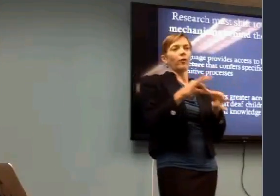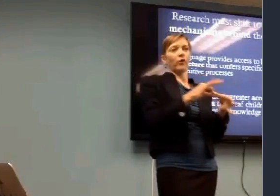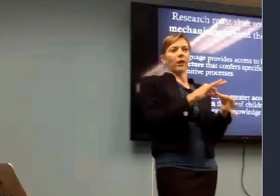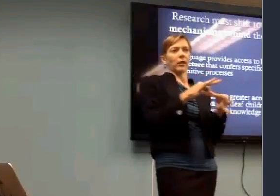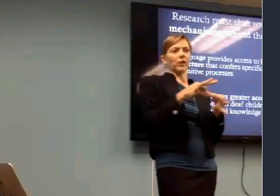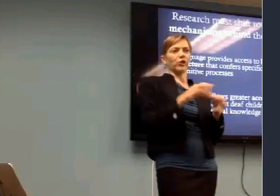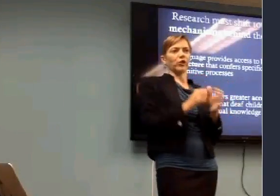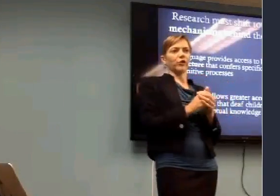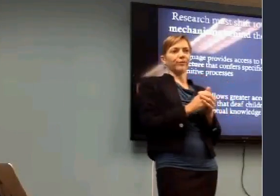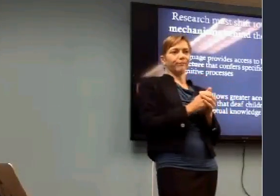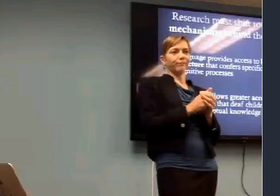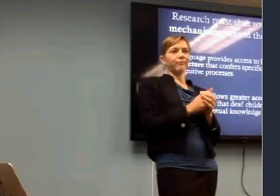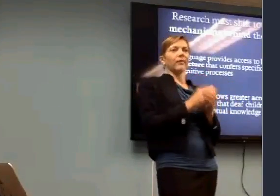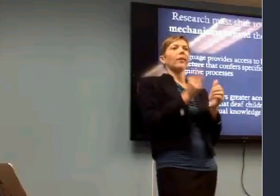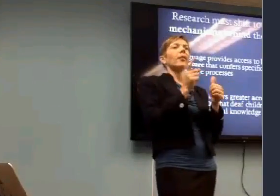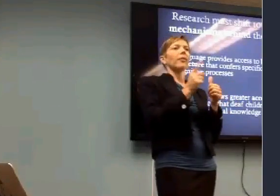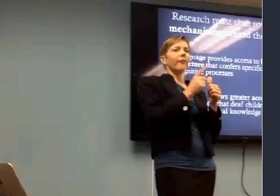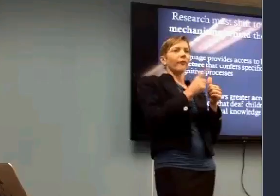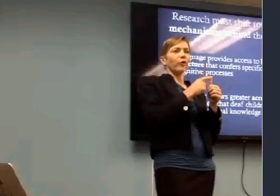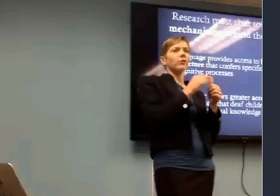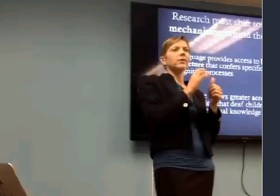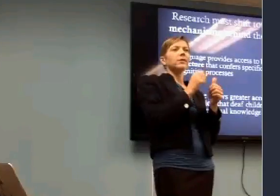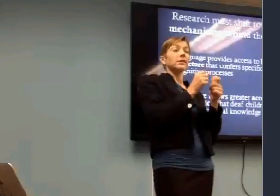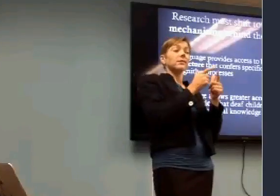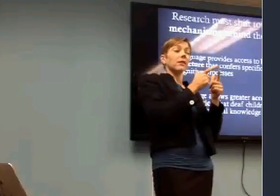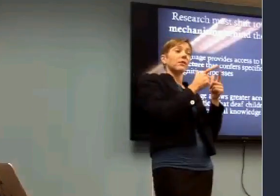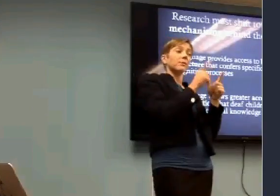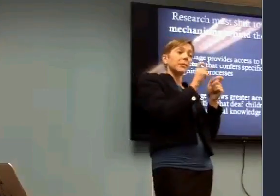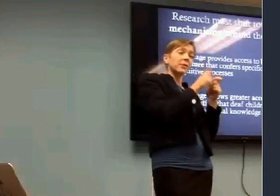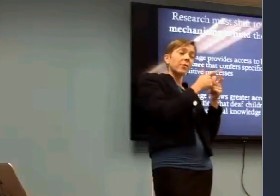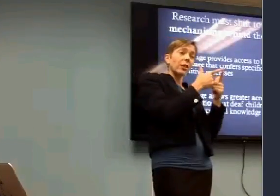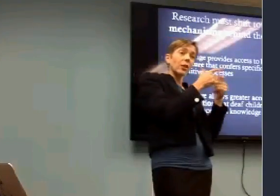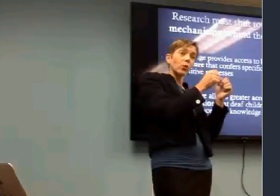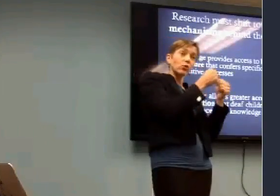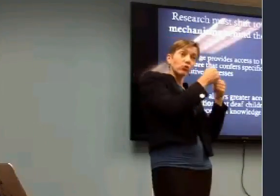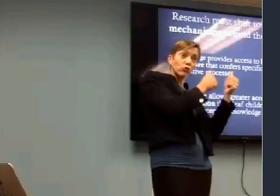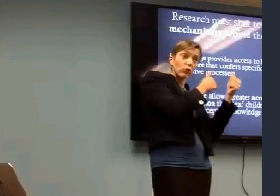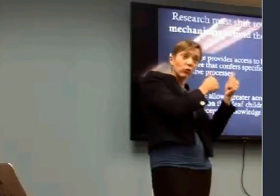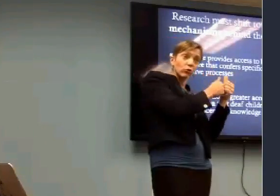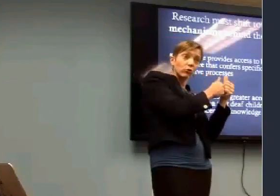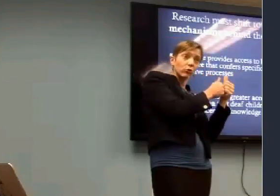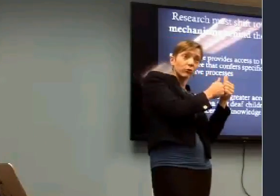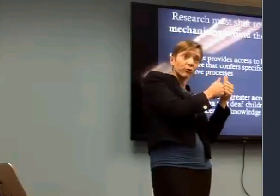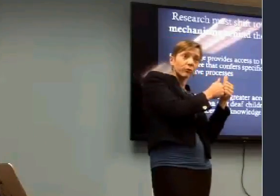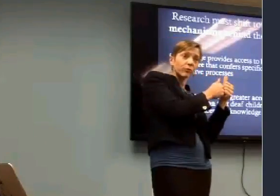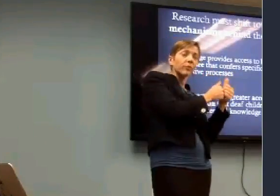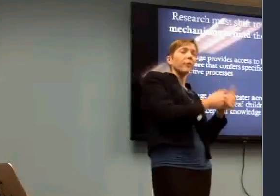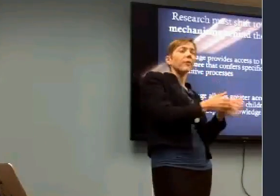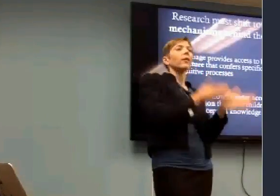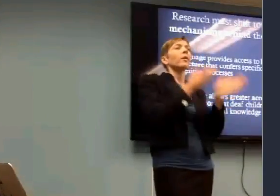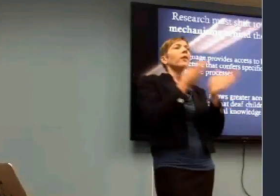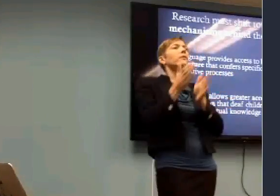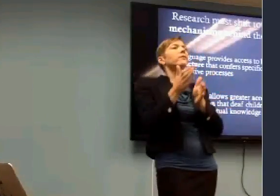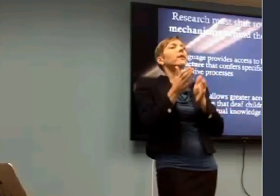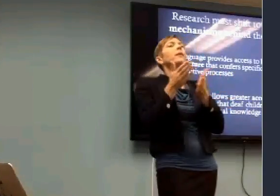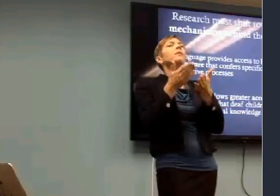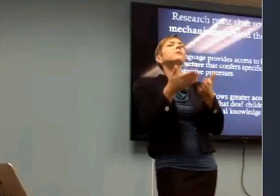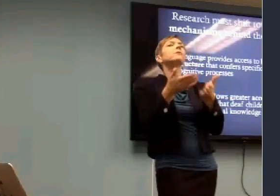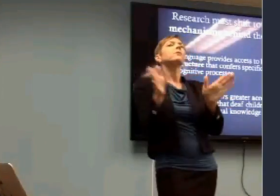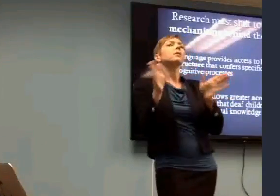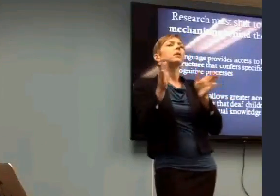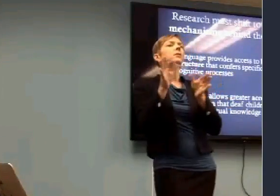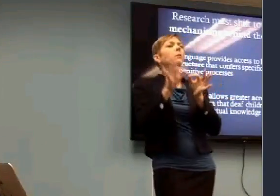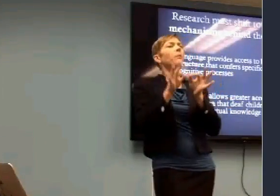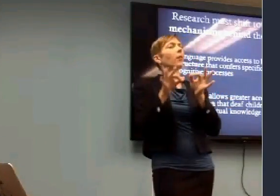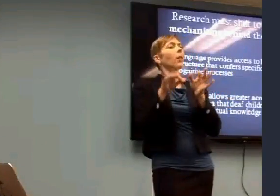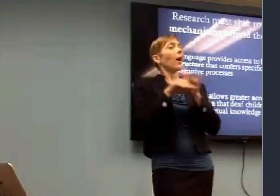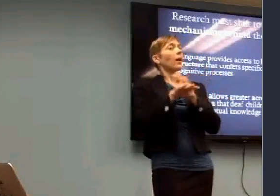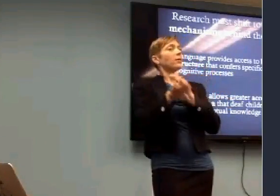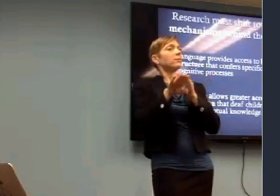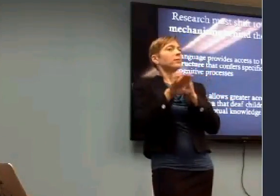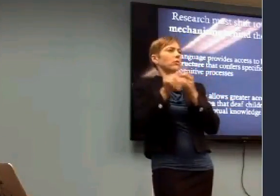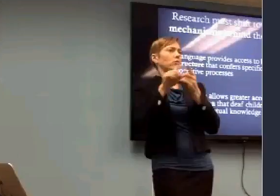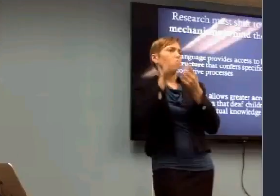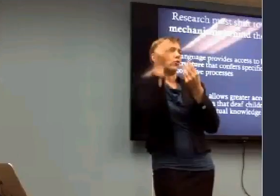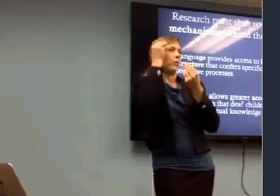and give us the ways to look at these relationships. So first, by looking at specific linguistic structures,